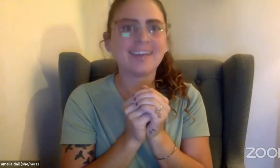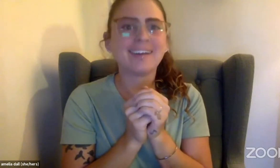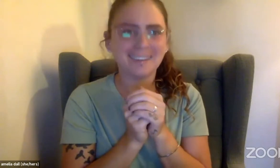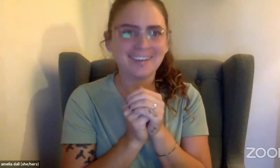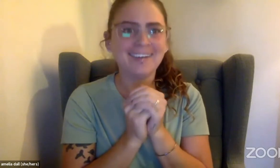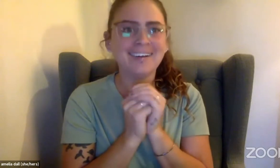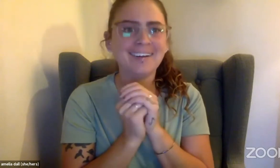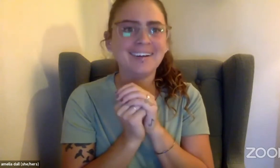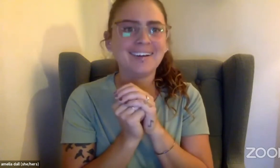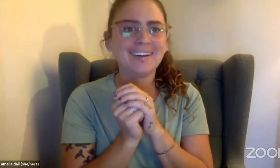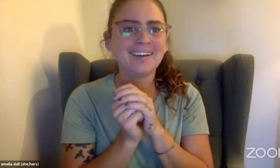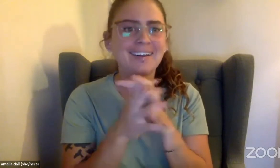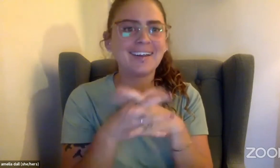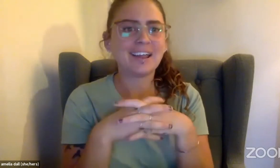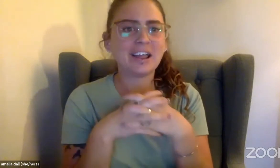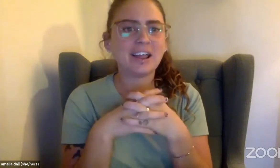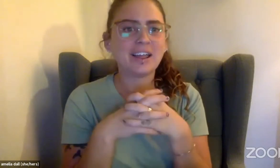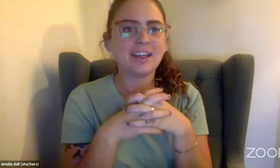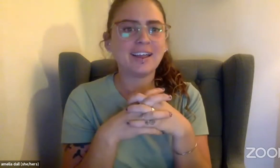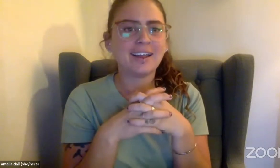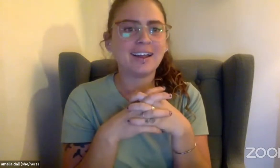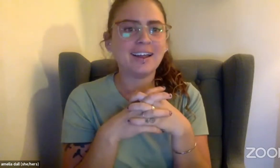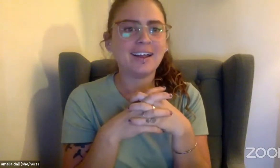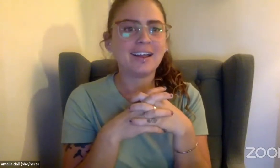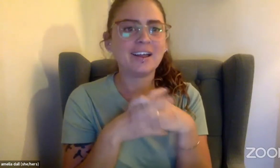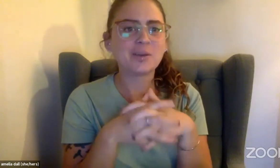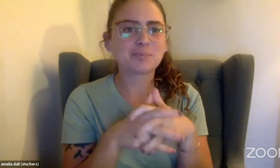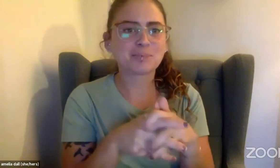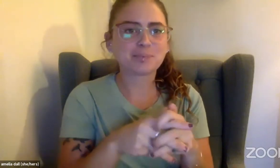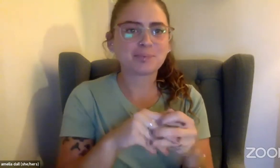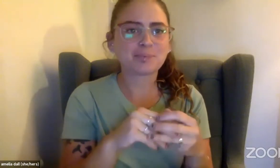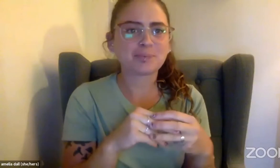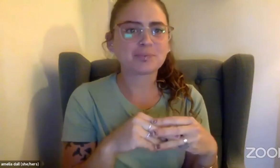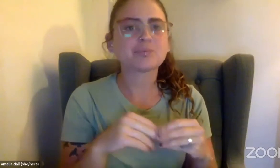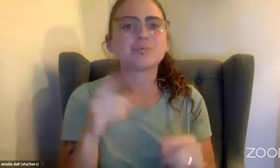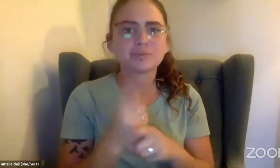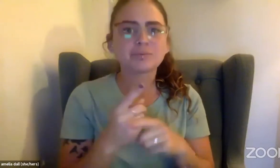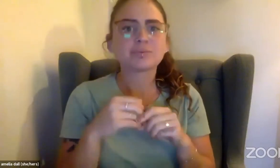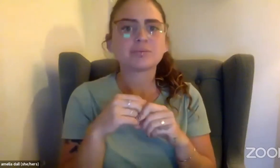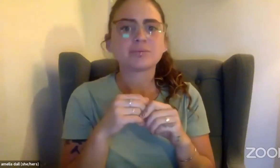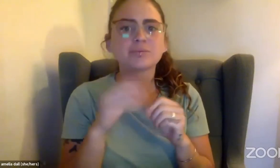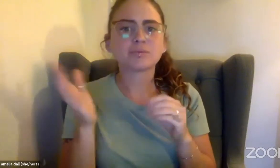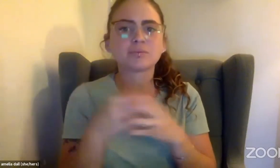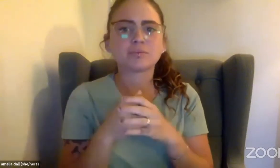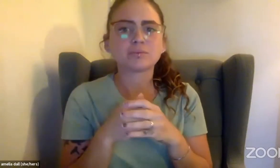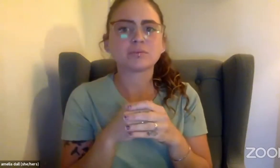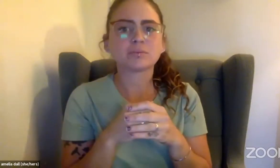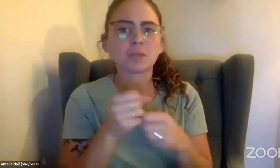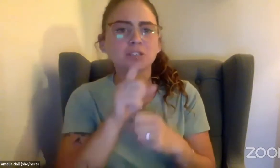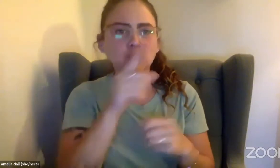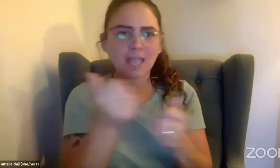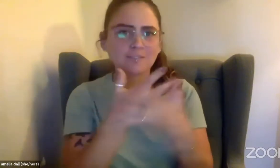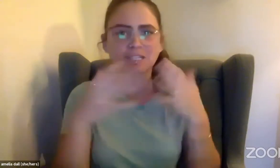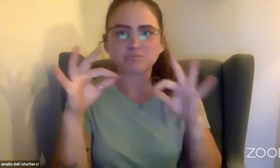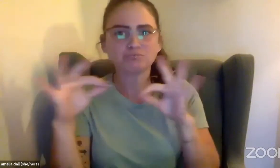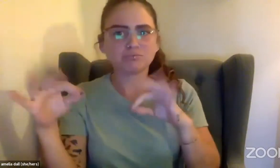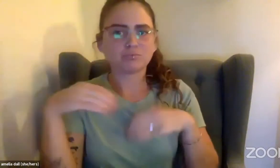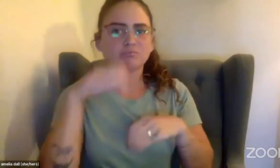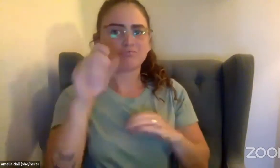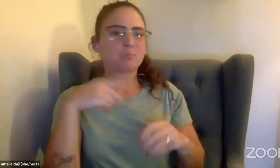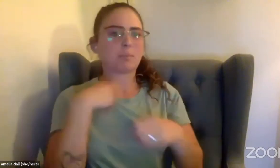statements does not mean it's a way for others to cancel, but a way to recognize the issues and to improve.